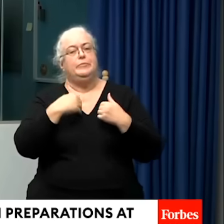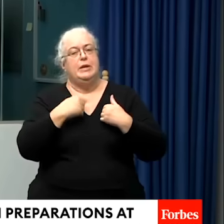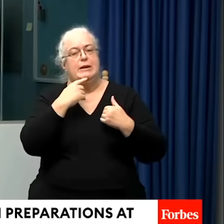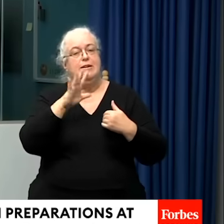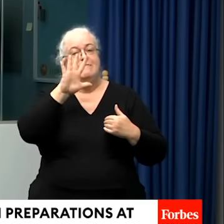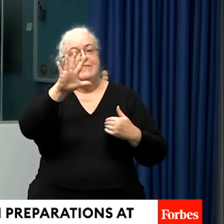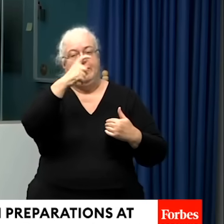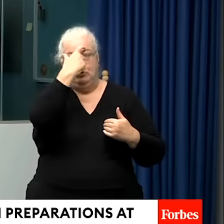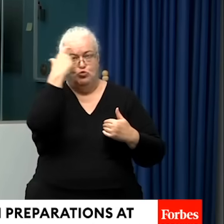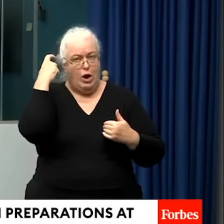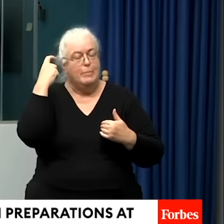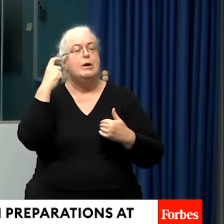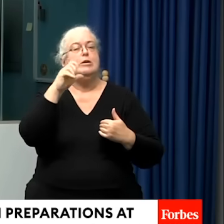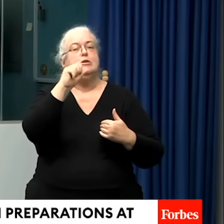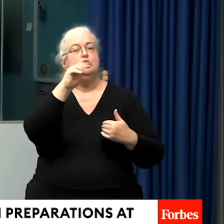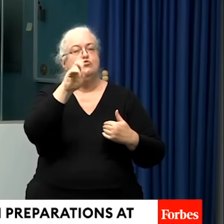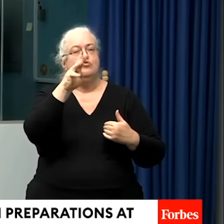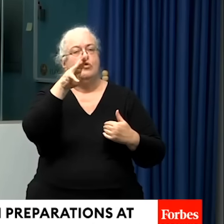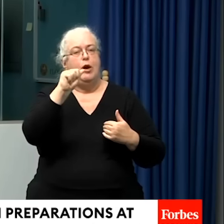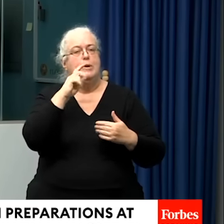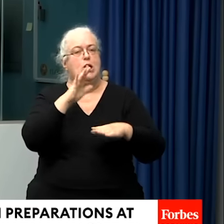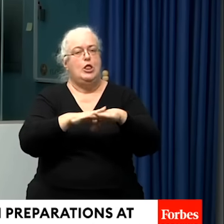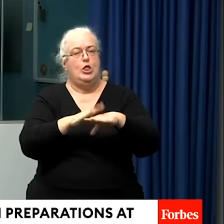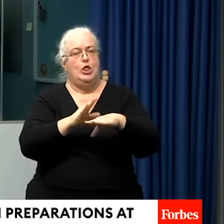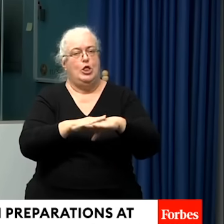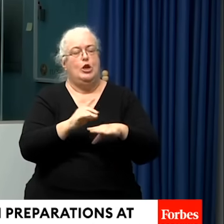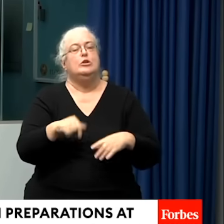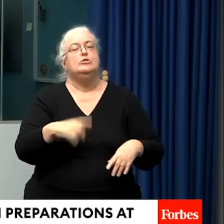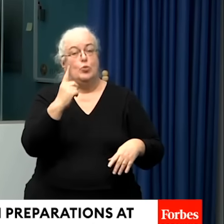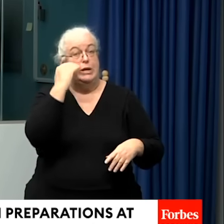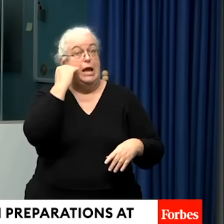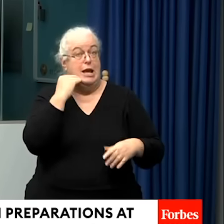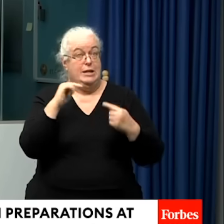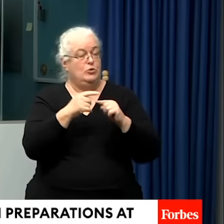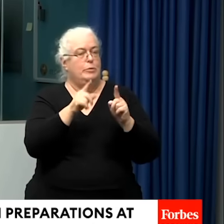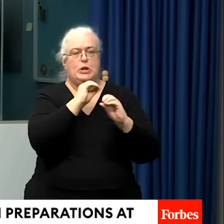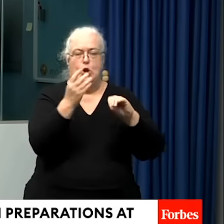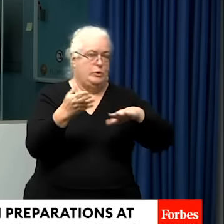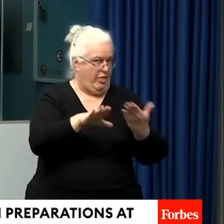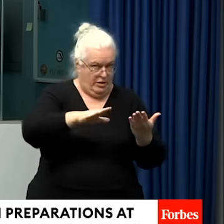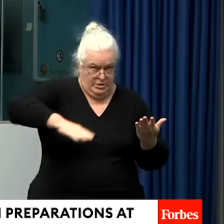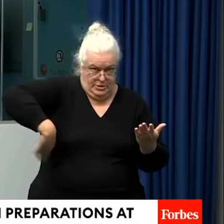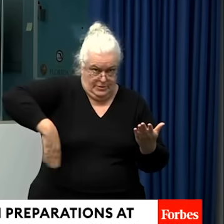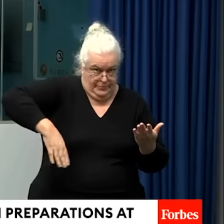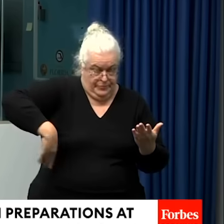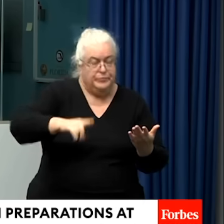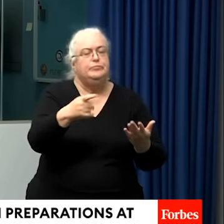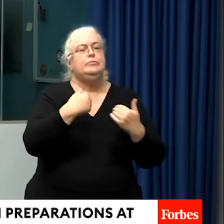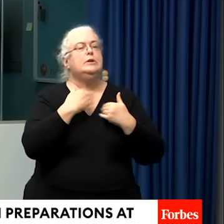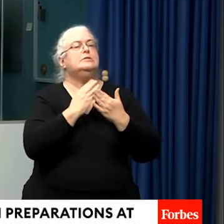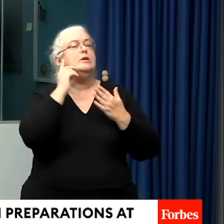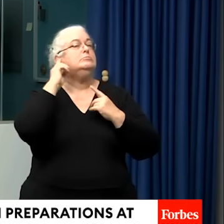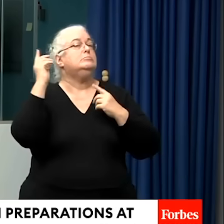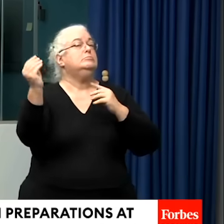trauma alerts, one of those being a head injury, but at this point in time, we have no fatalities to report. There is some rumors out